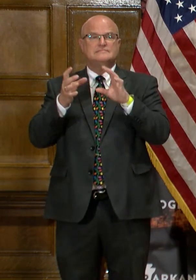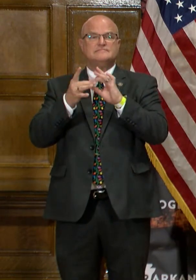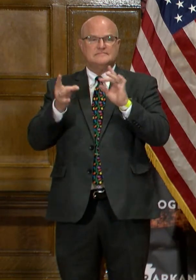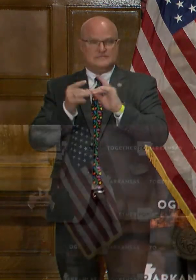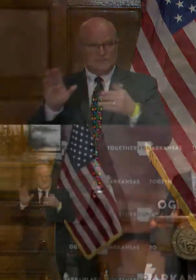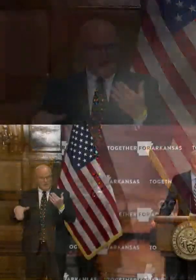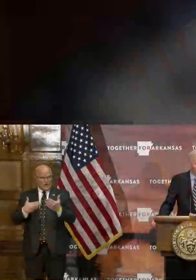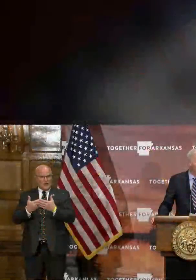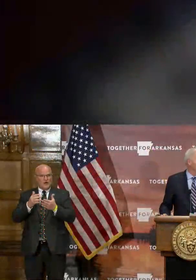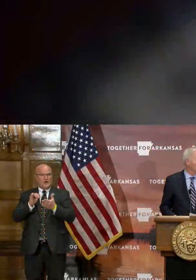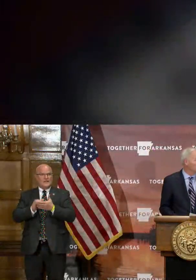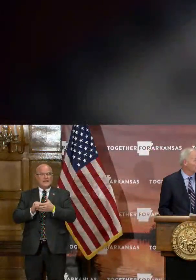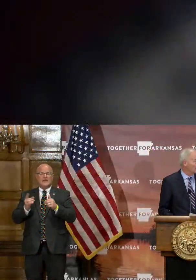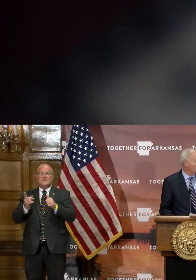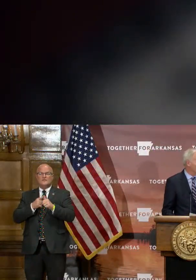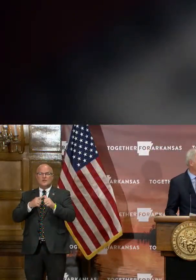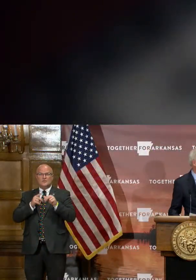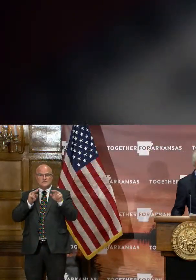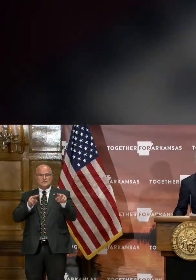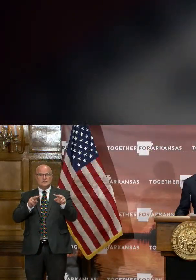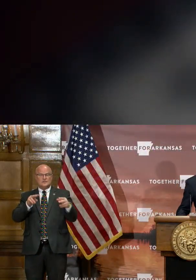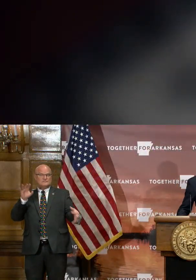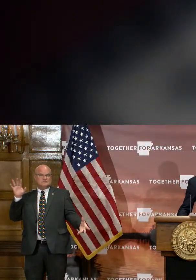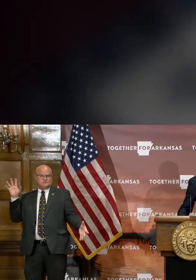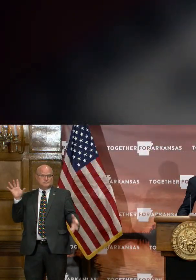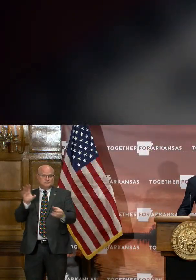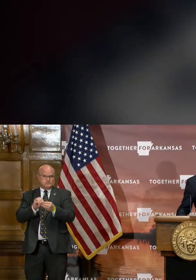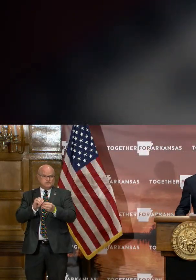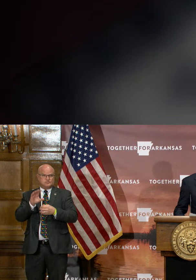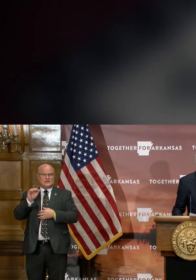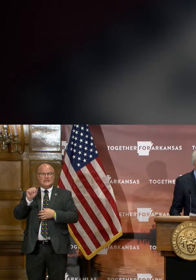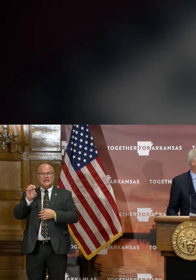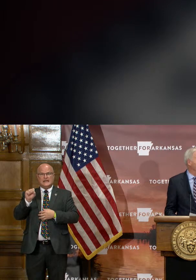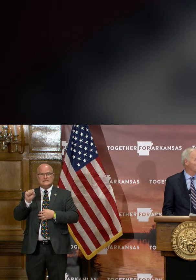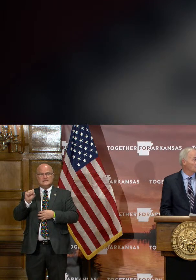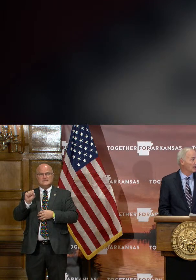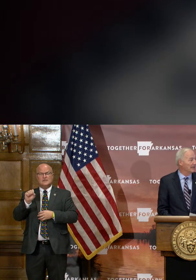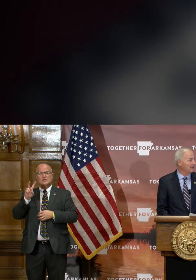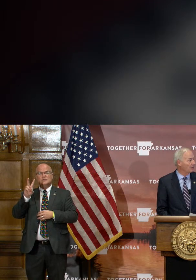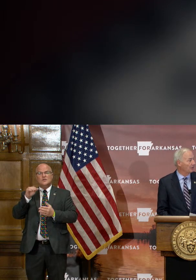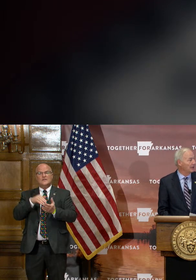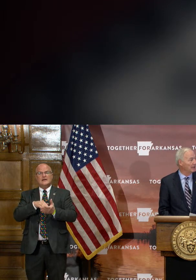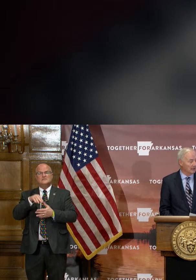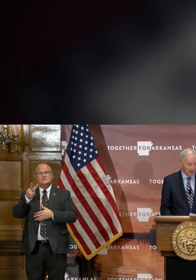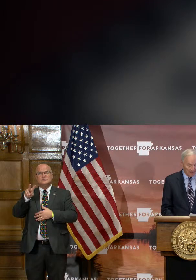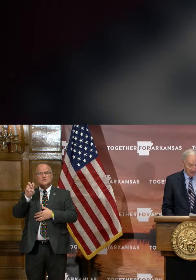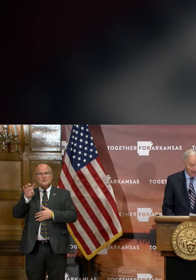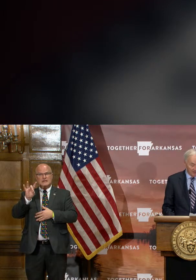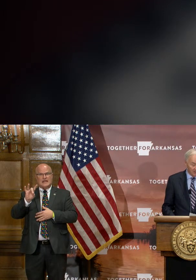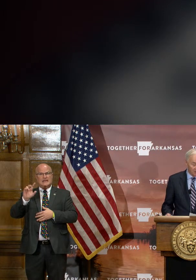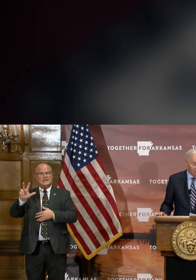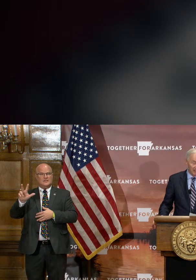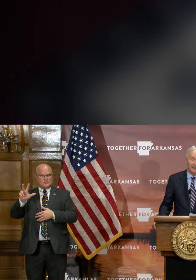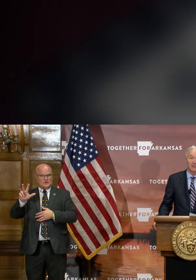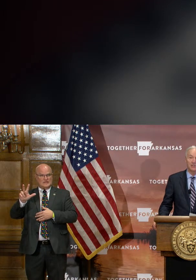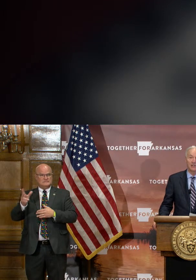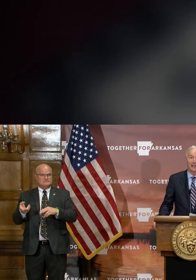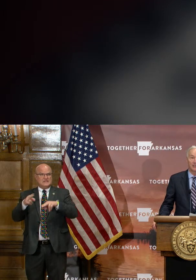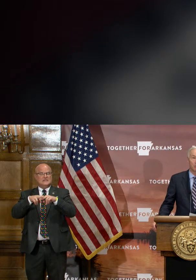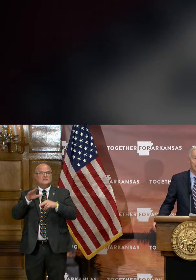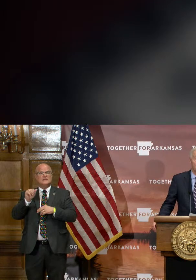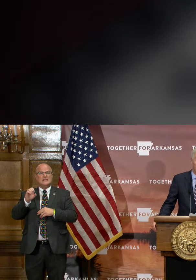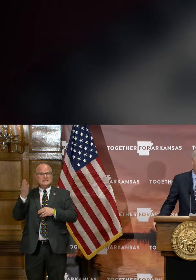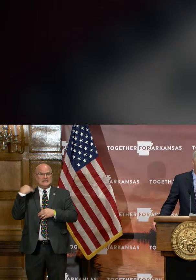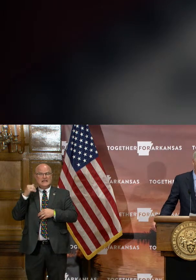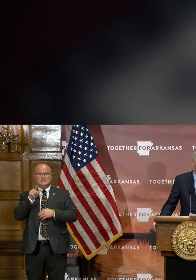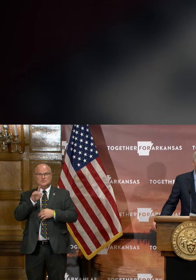all, that first, if you look at our total cases, we have 2,283 additional cases in the